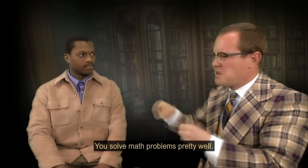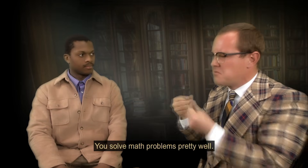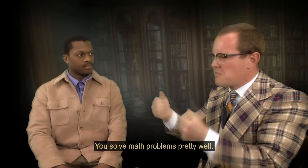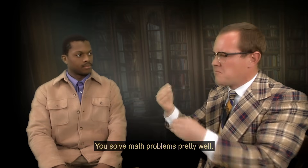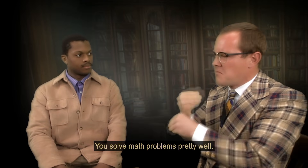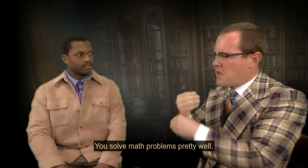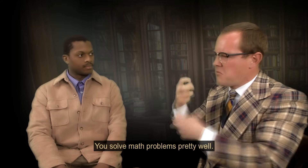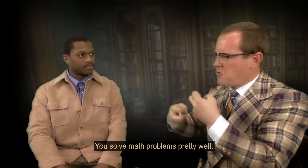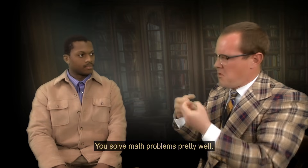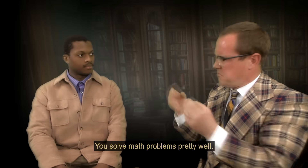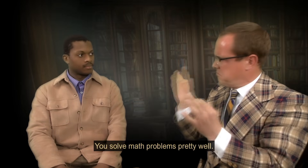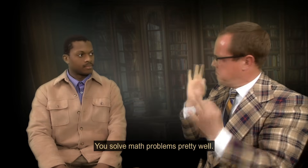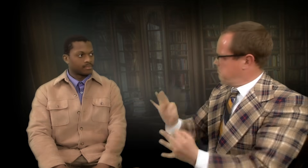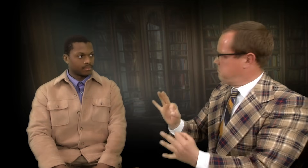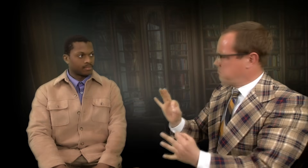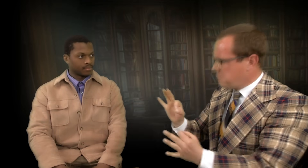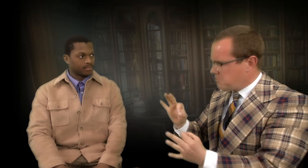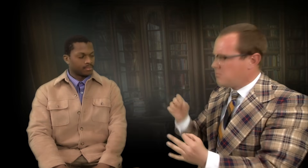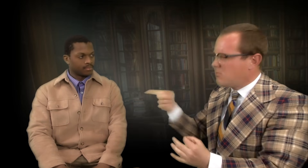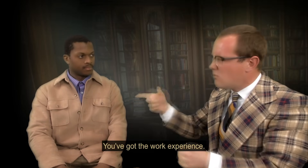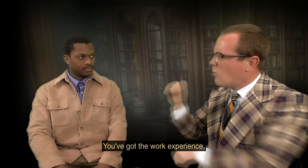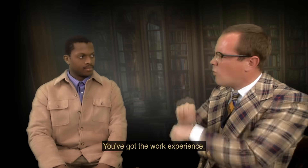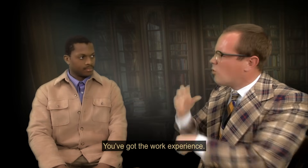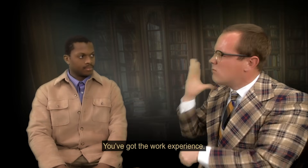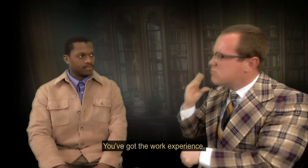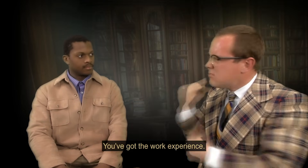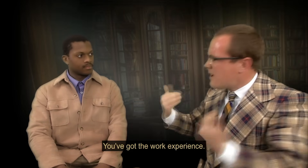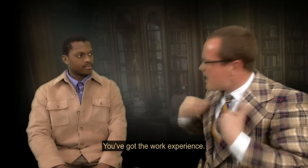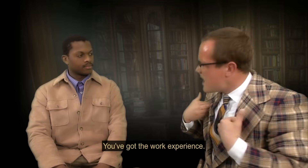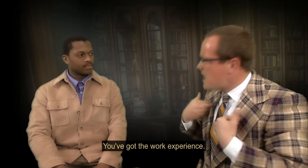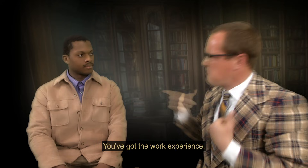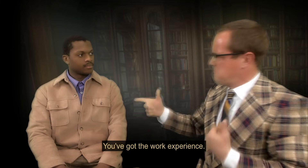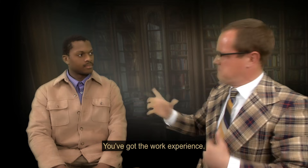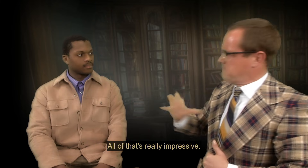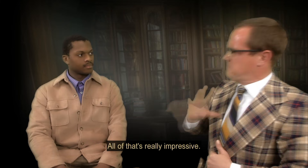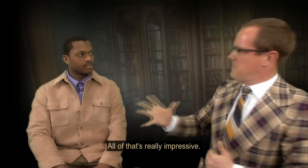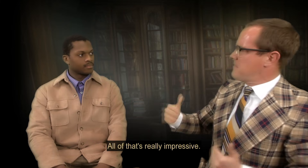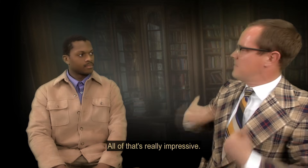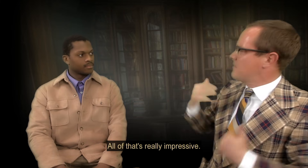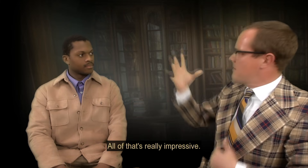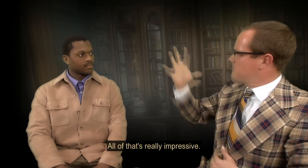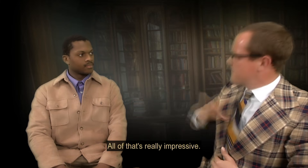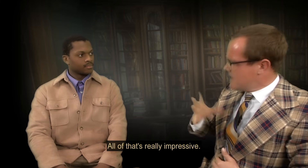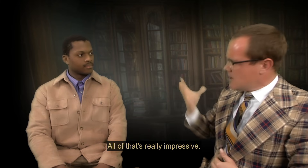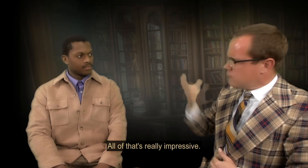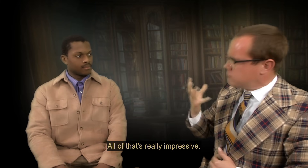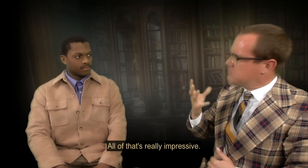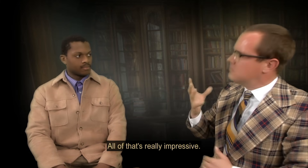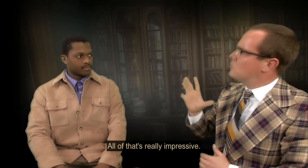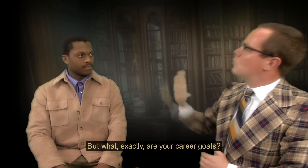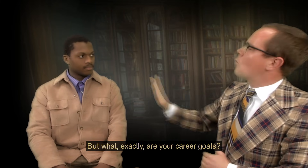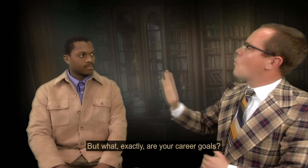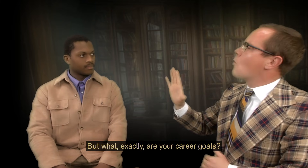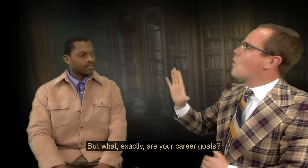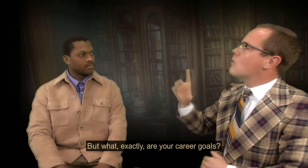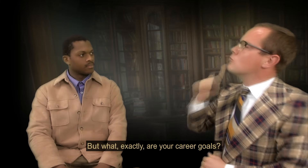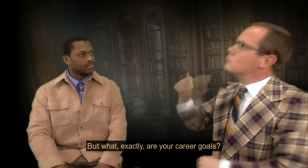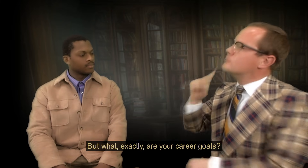solve math problems pretty well, you've got the work experience, all that's really impressive. But what exactly are